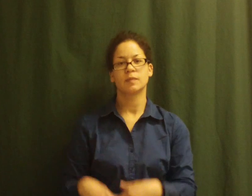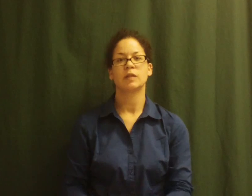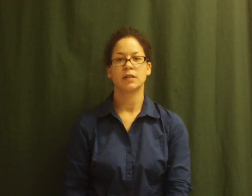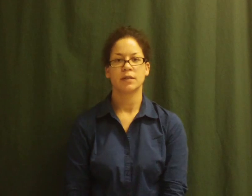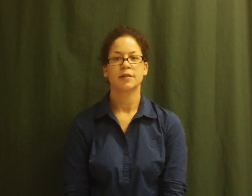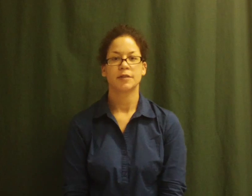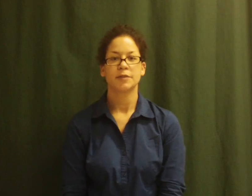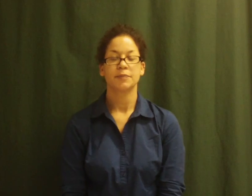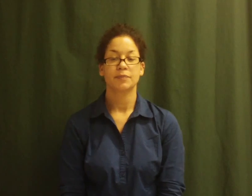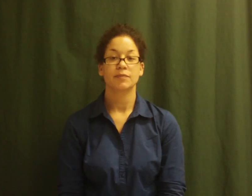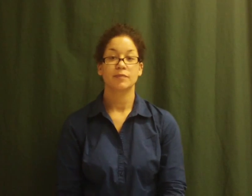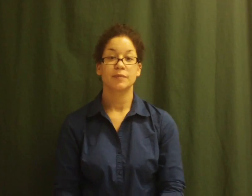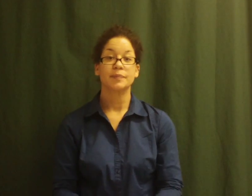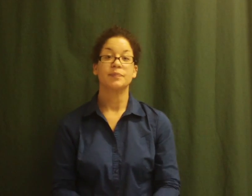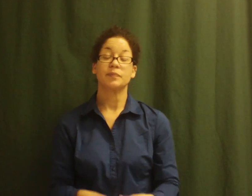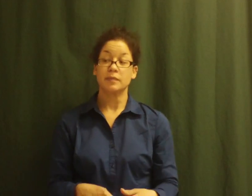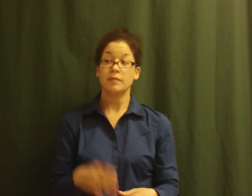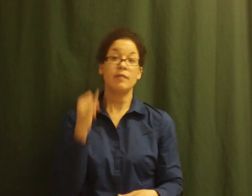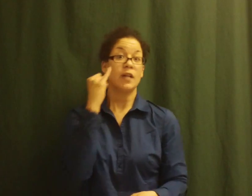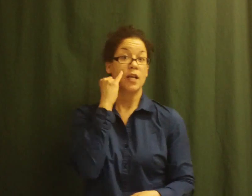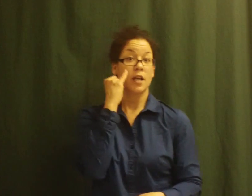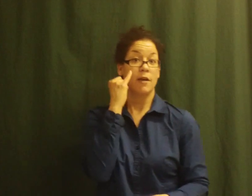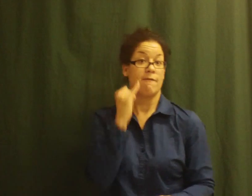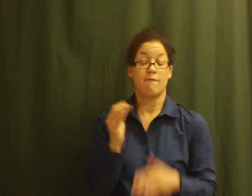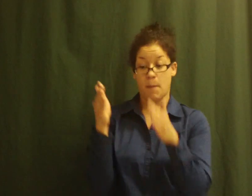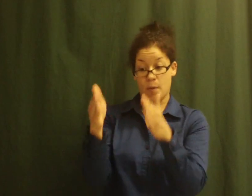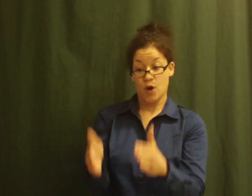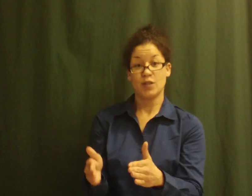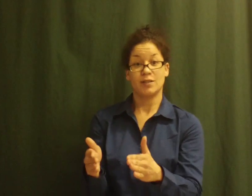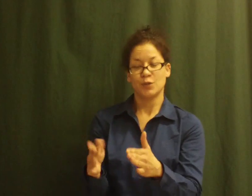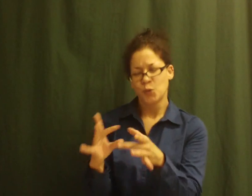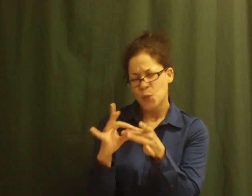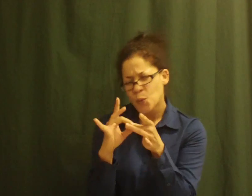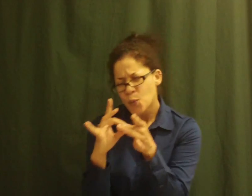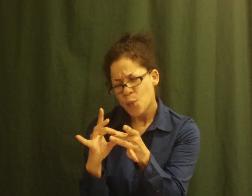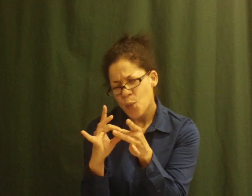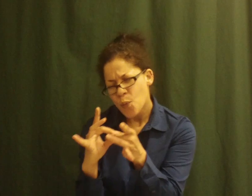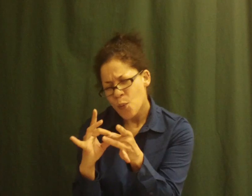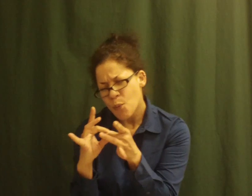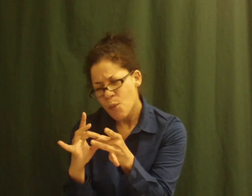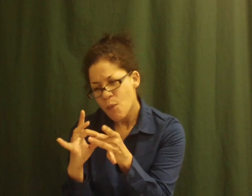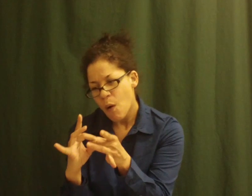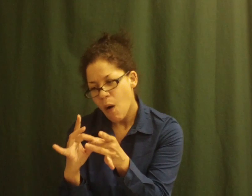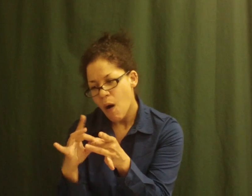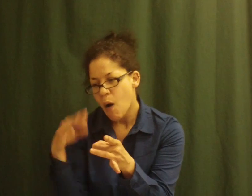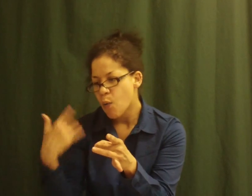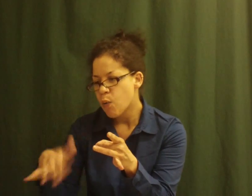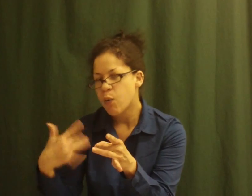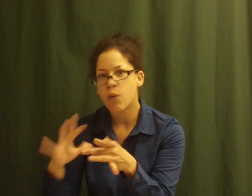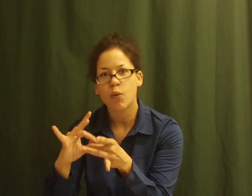The closer a person is to us, the more care we owe that person.